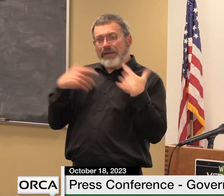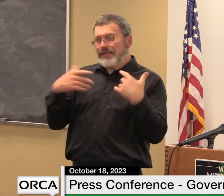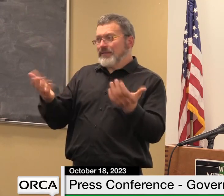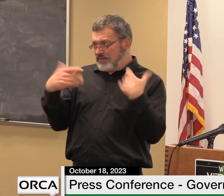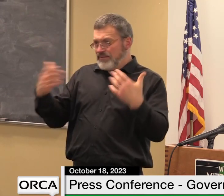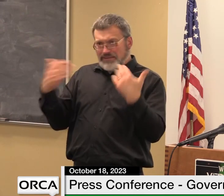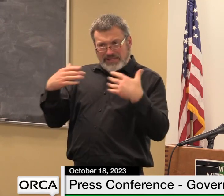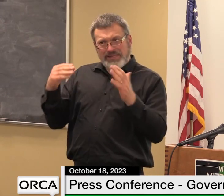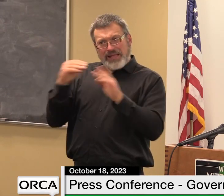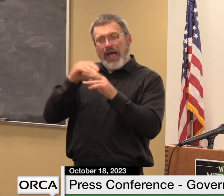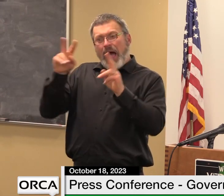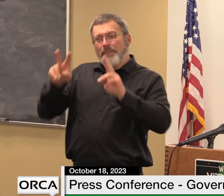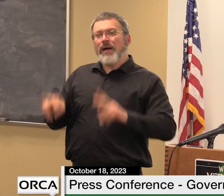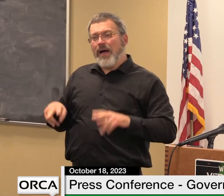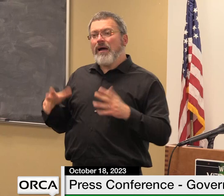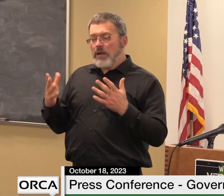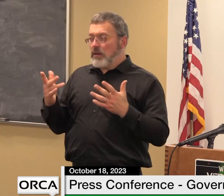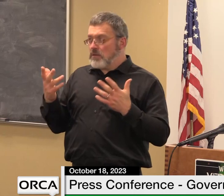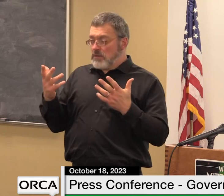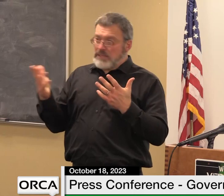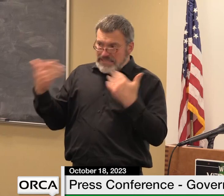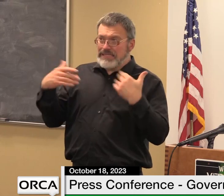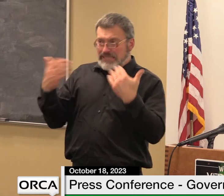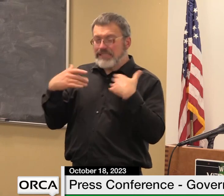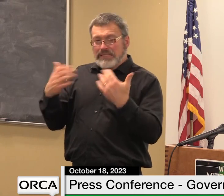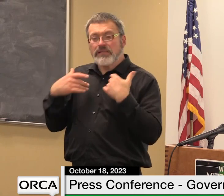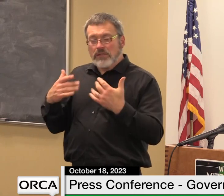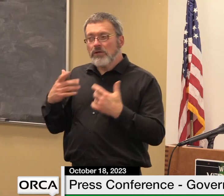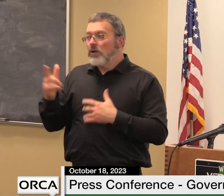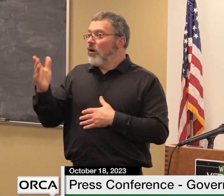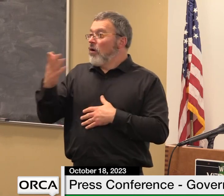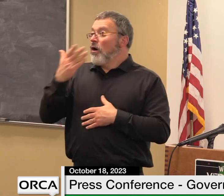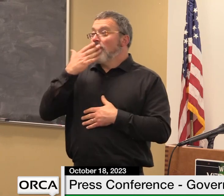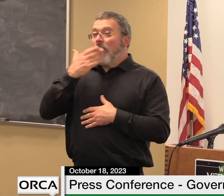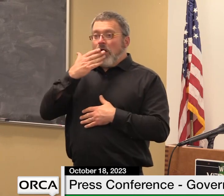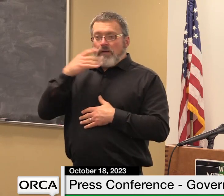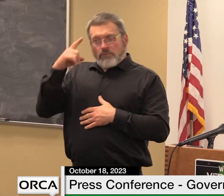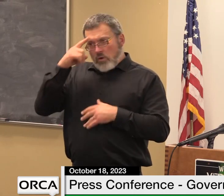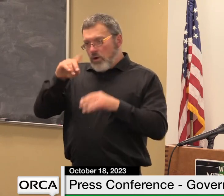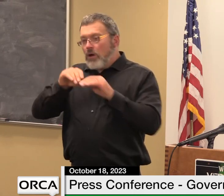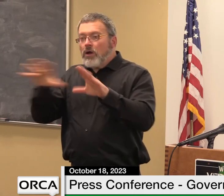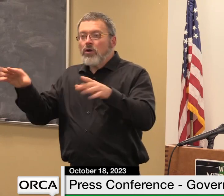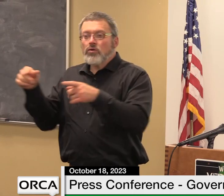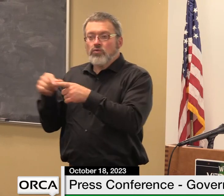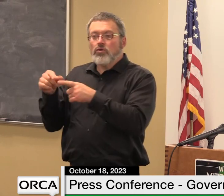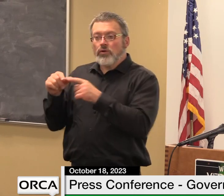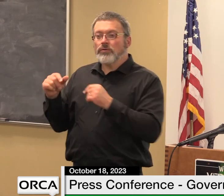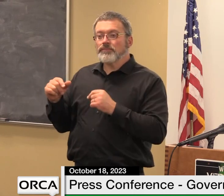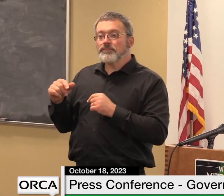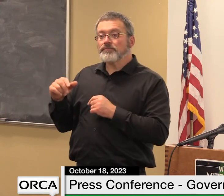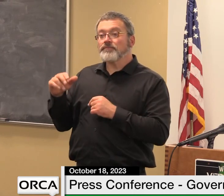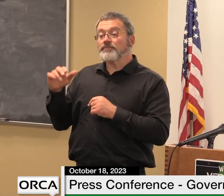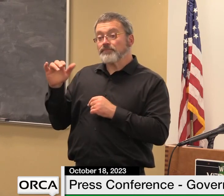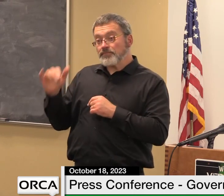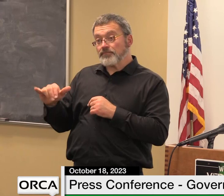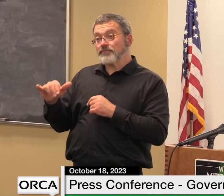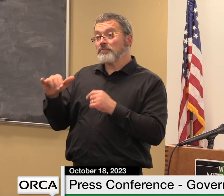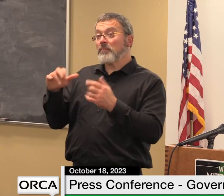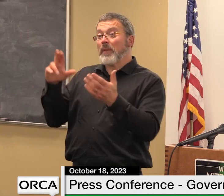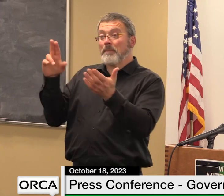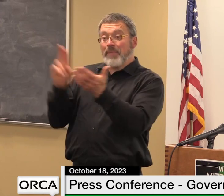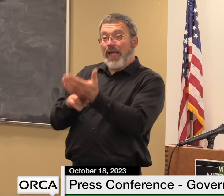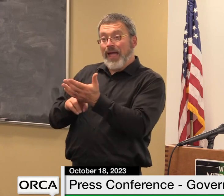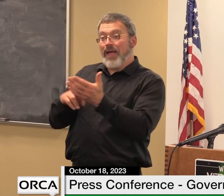still getting out. So thank you for your assistance in that. To apply for assistance, visit disasterassistance.gov or